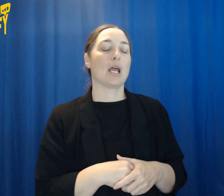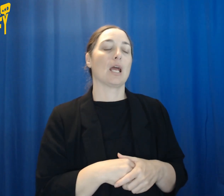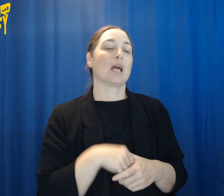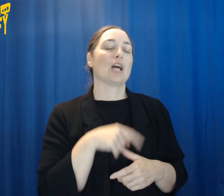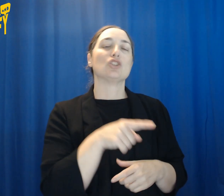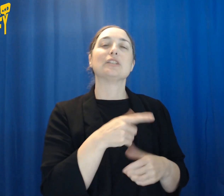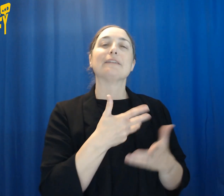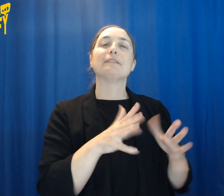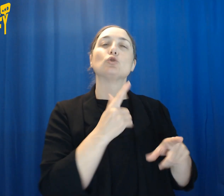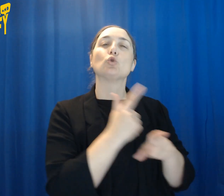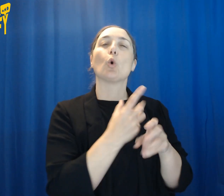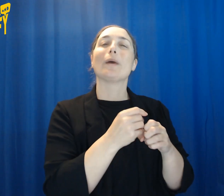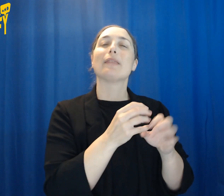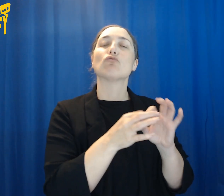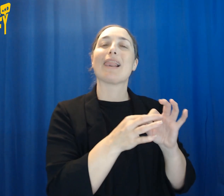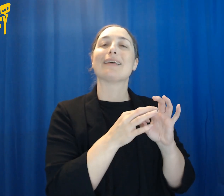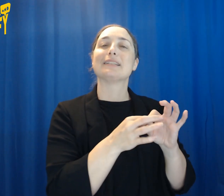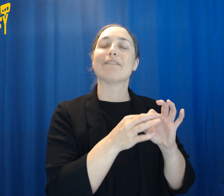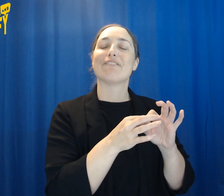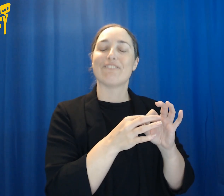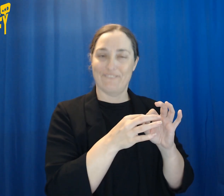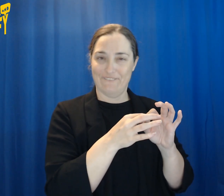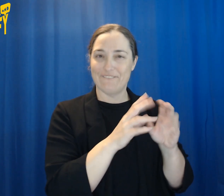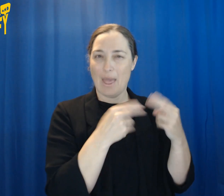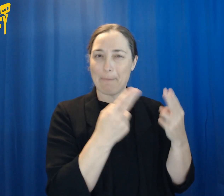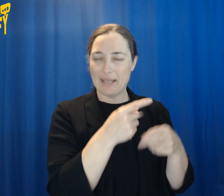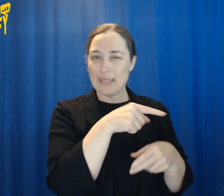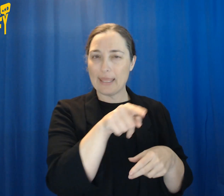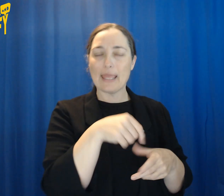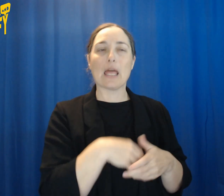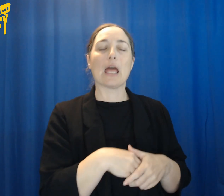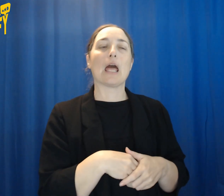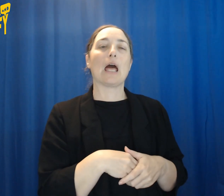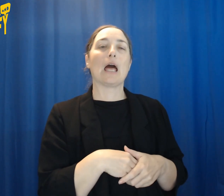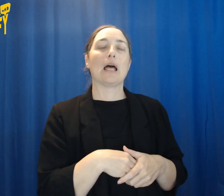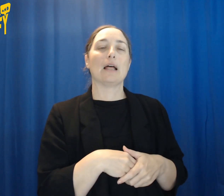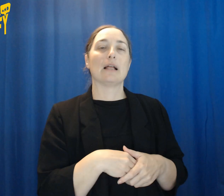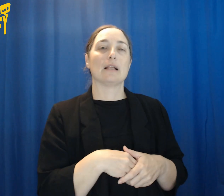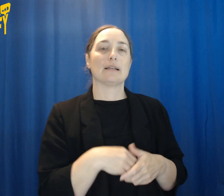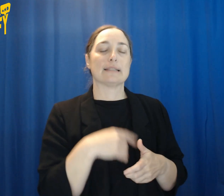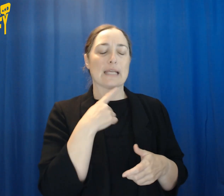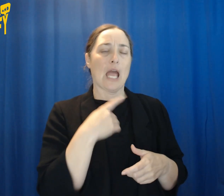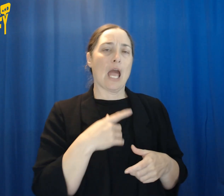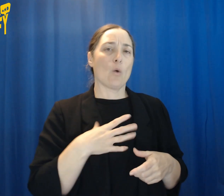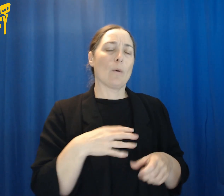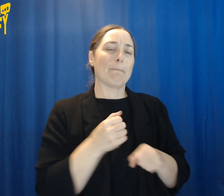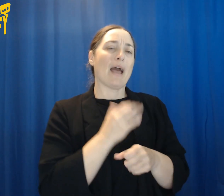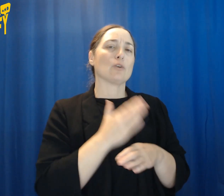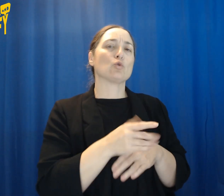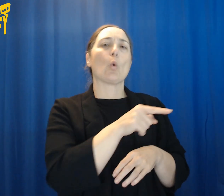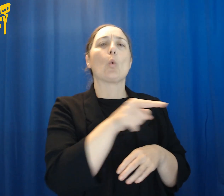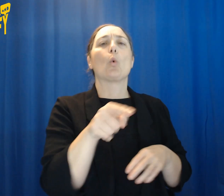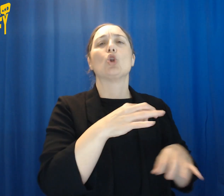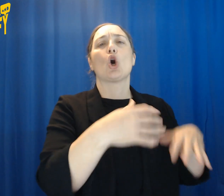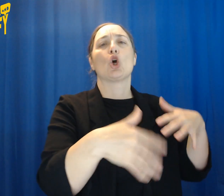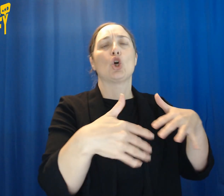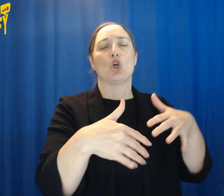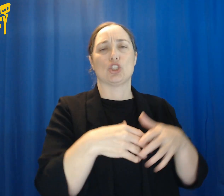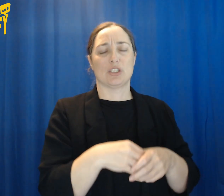like, I don't want it to hurt anyone. But not my feelings didn't matter as much as the feelings of the people that she had